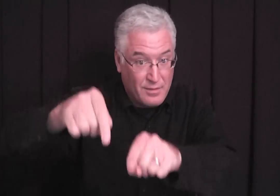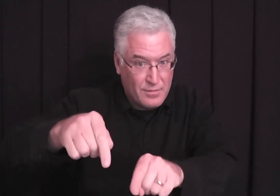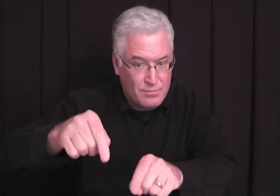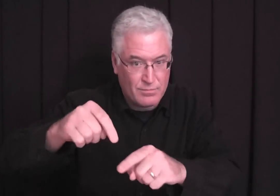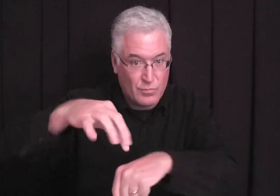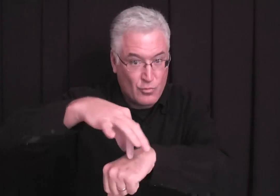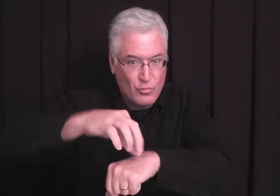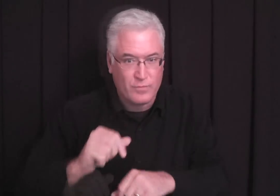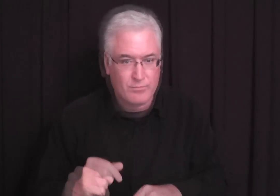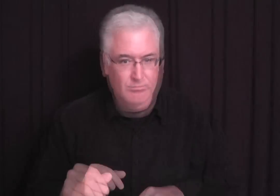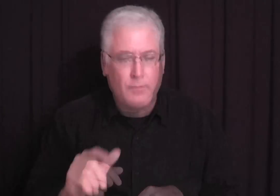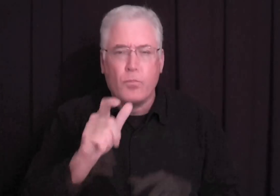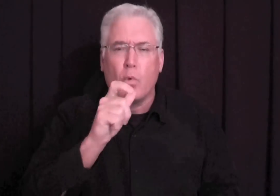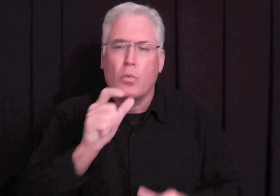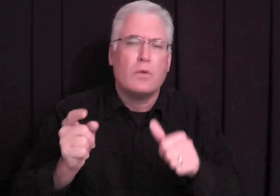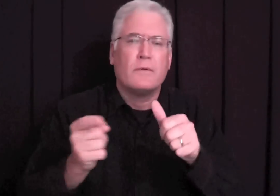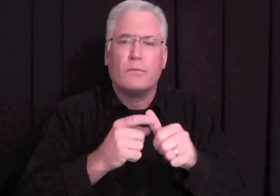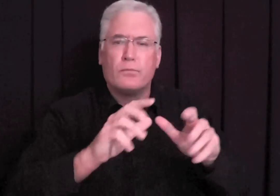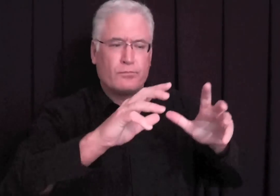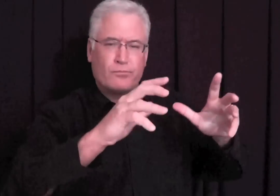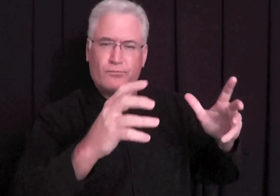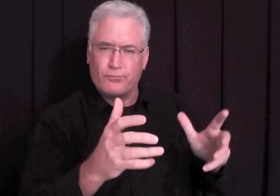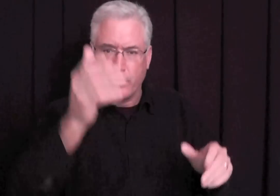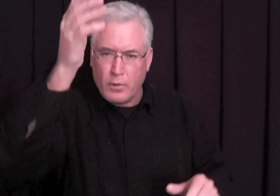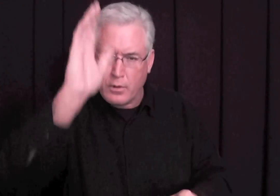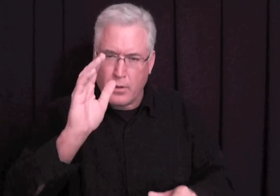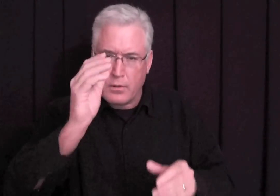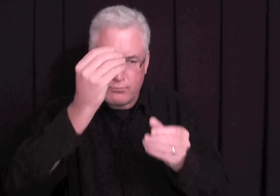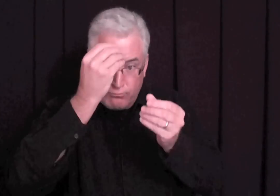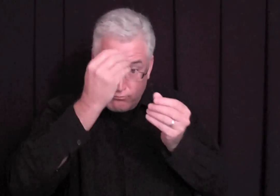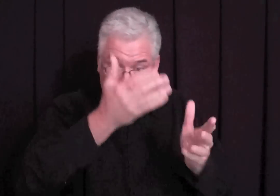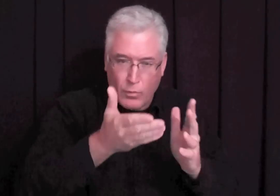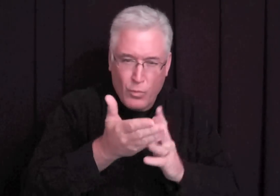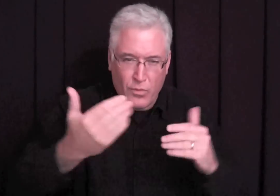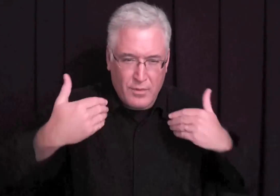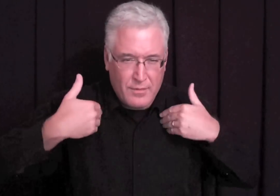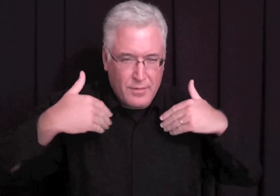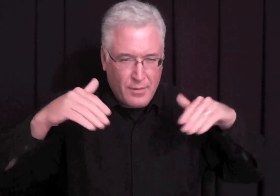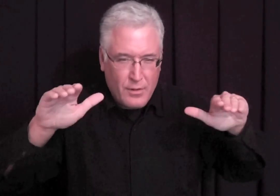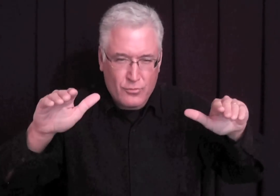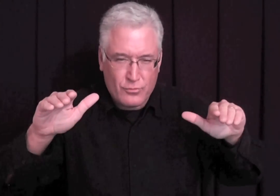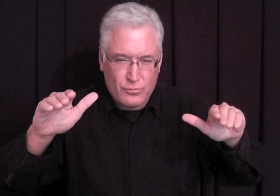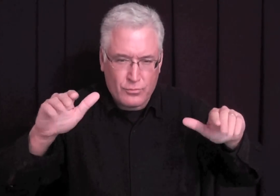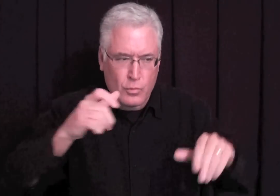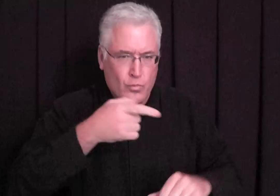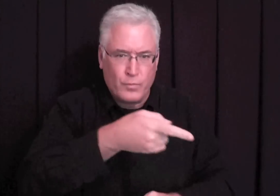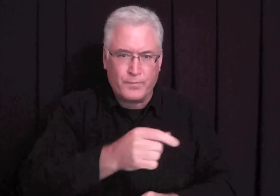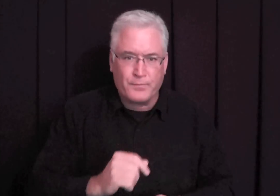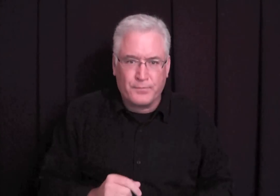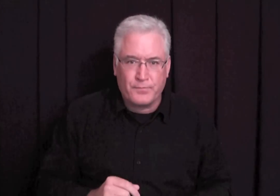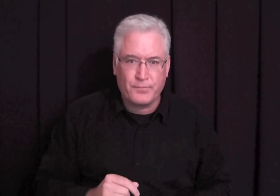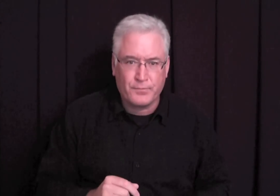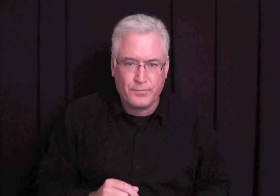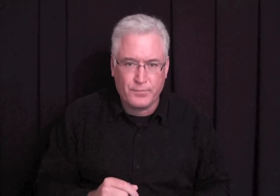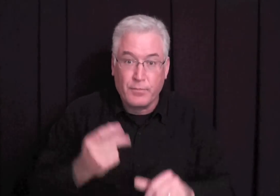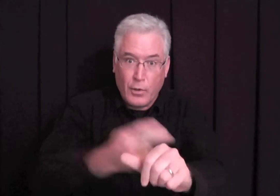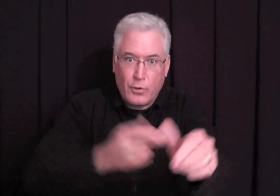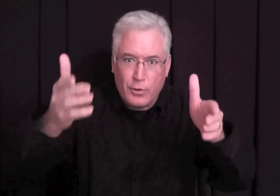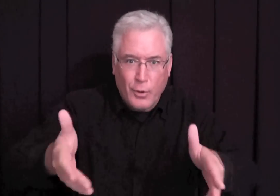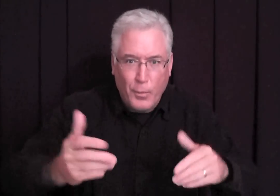would come to earth and be born in an epic way. And who was this announcement made to? The angels announced this. And they